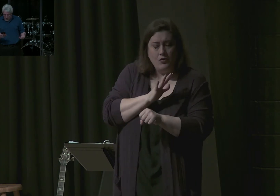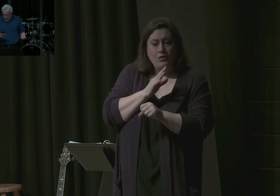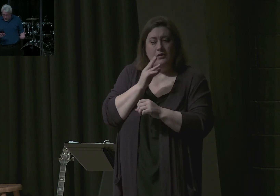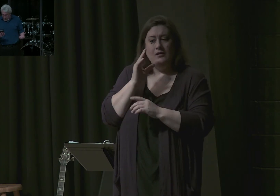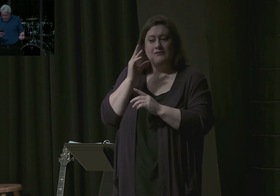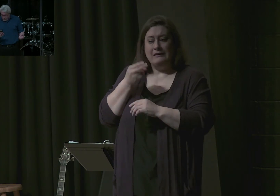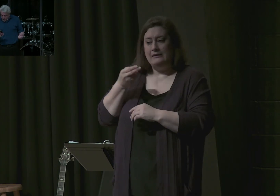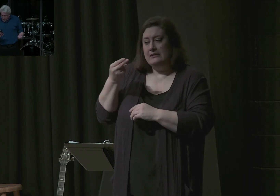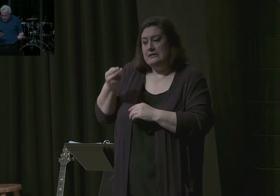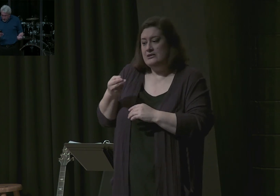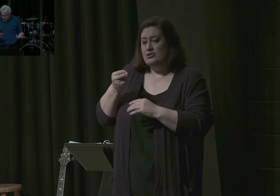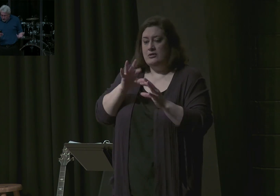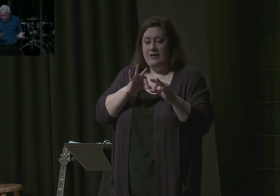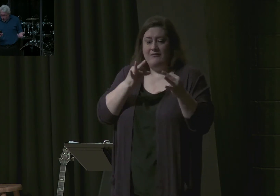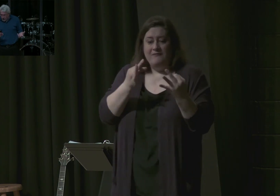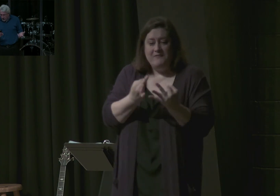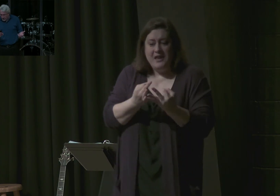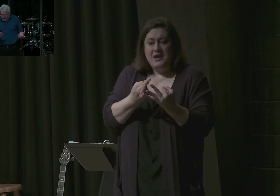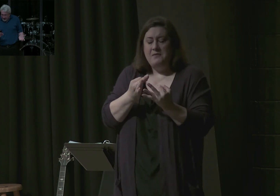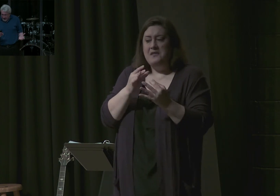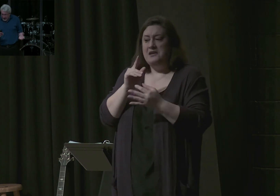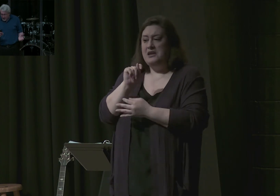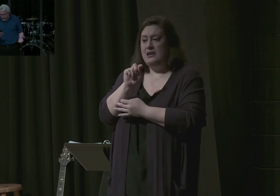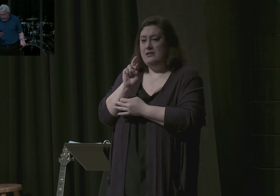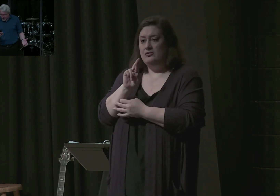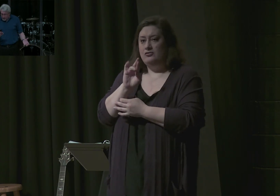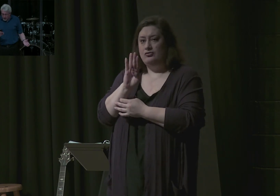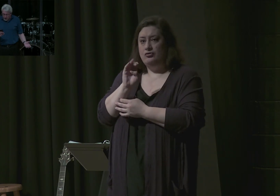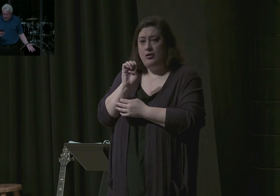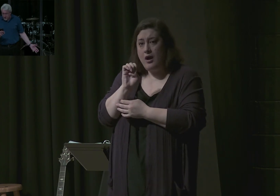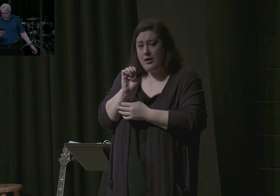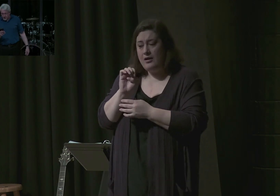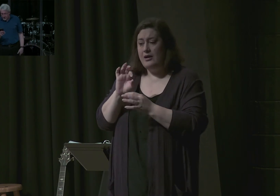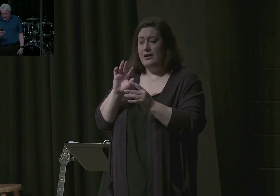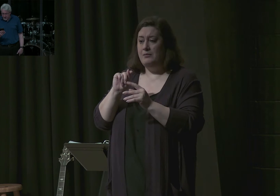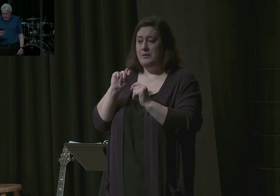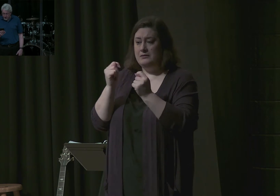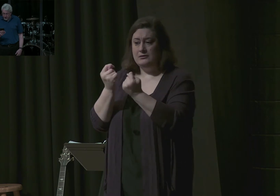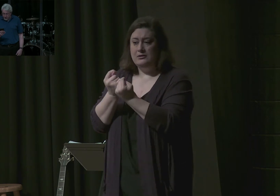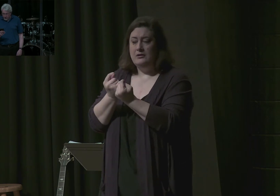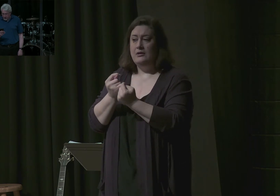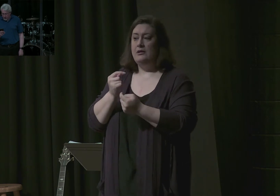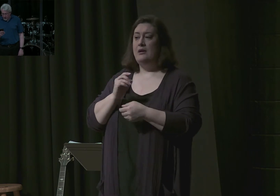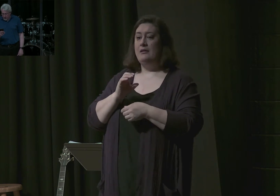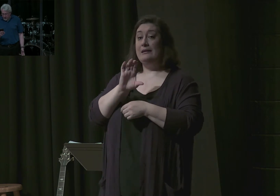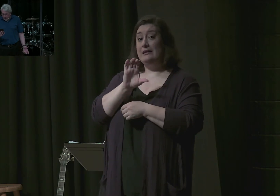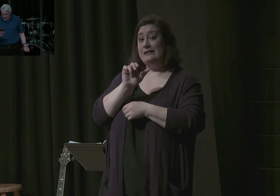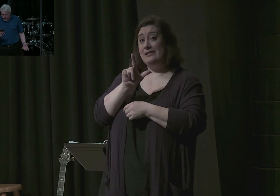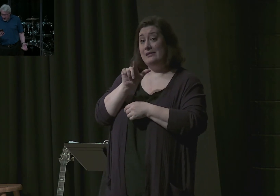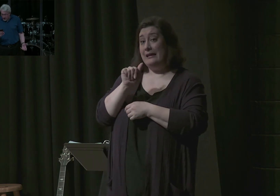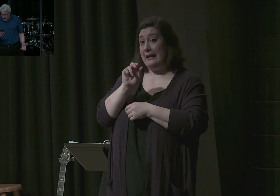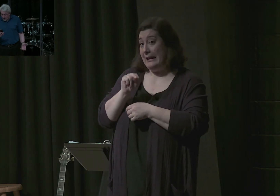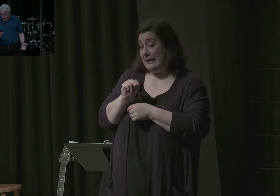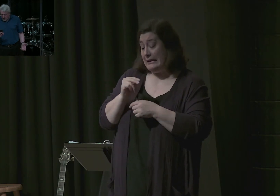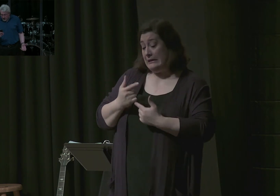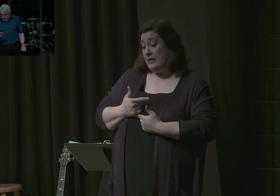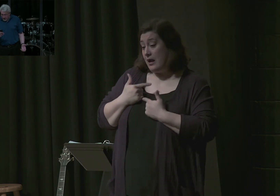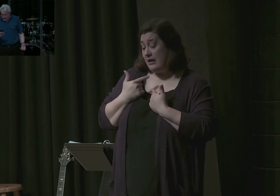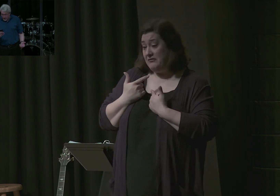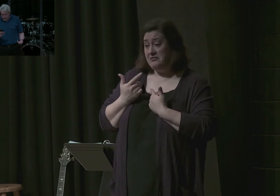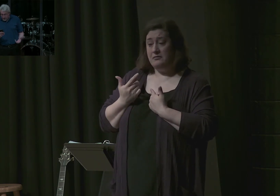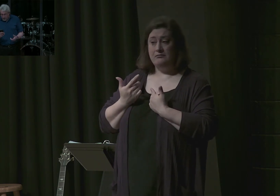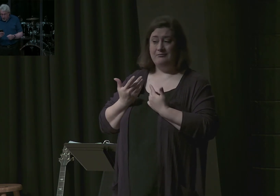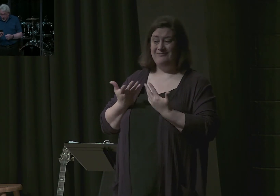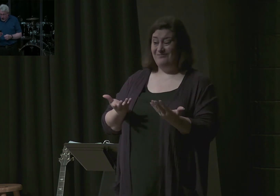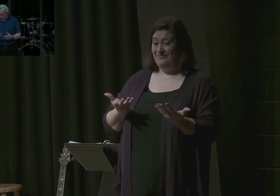full of a sort of clan and family clustered living together. This does not mean that clan